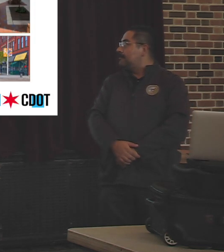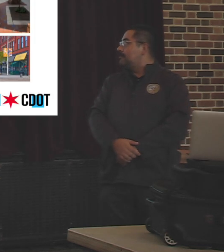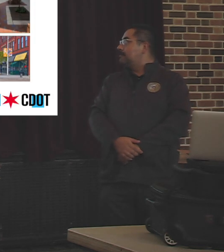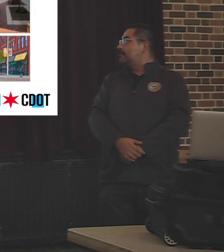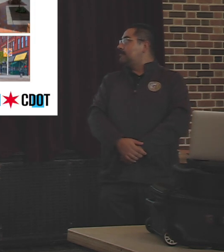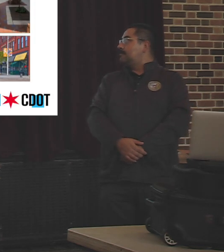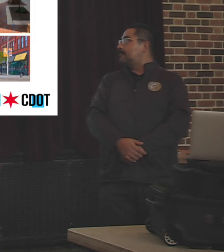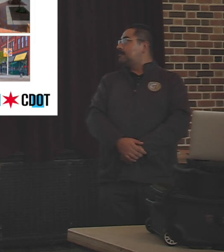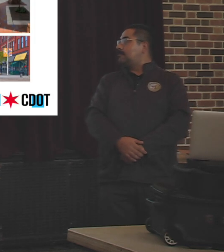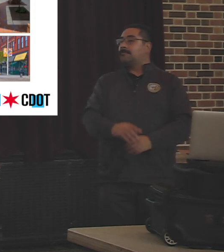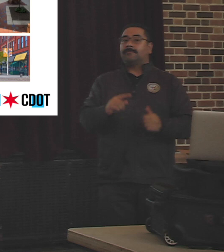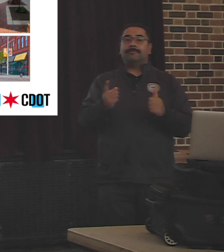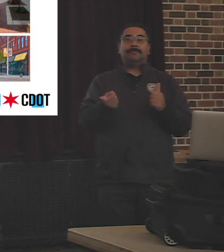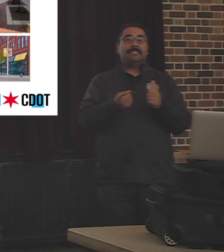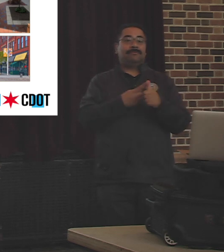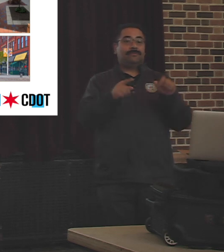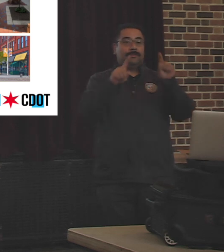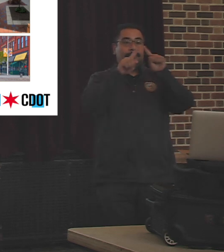First slide.